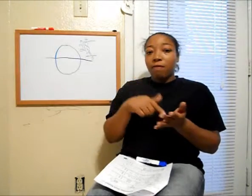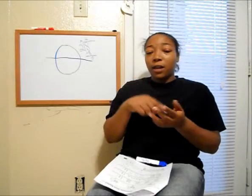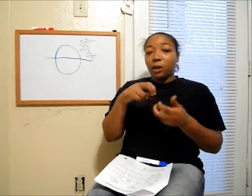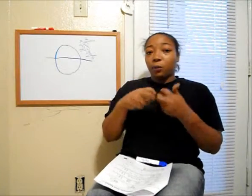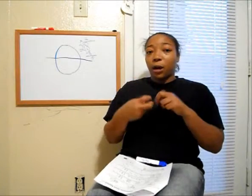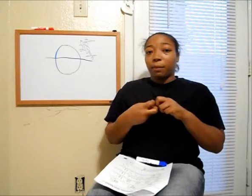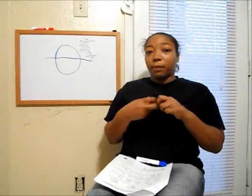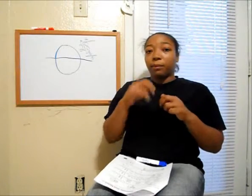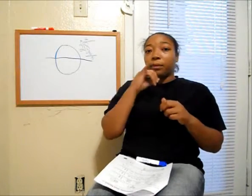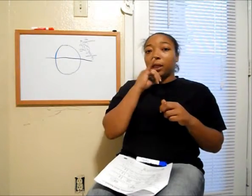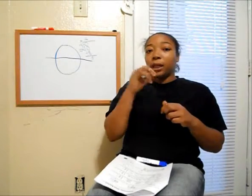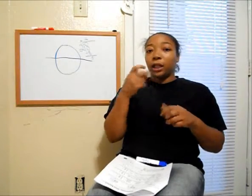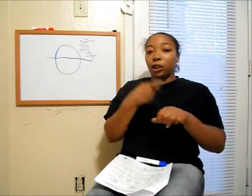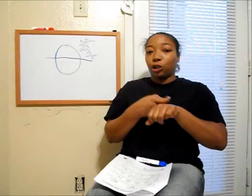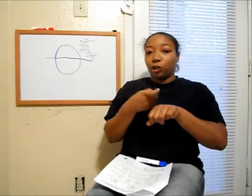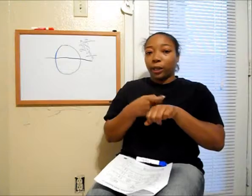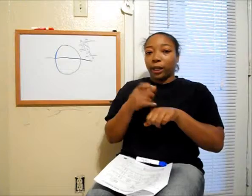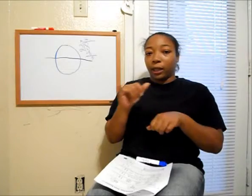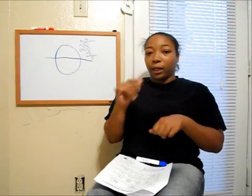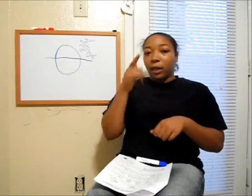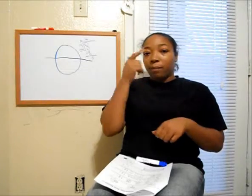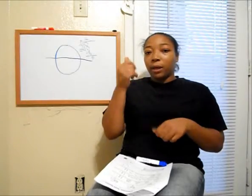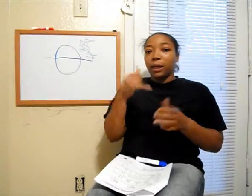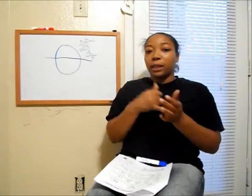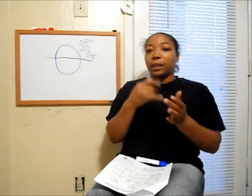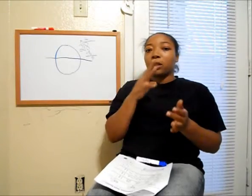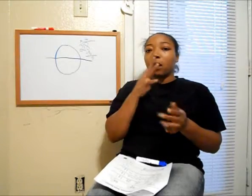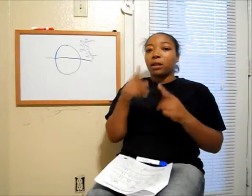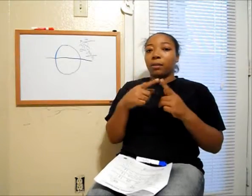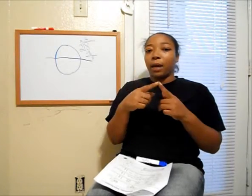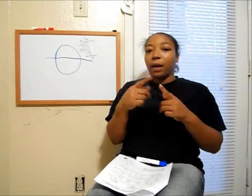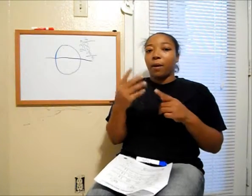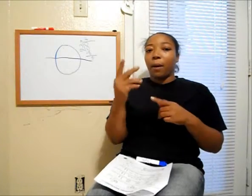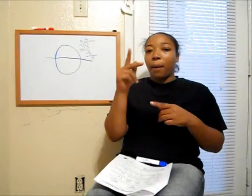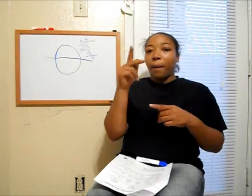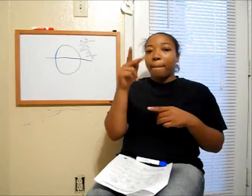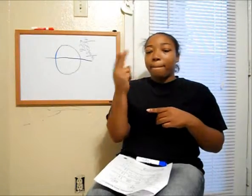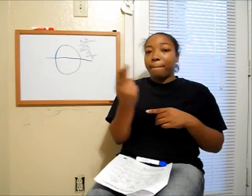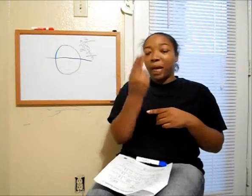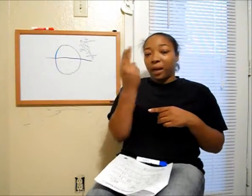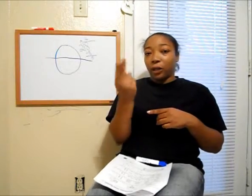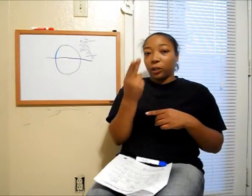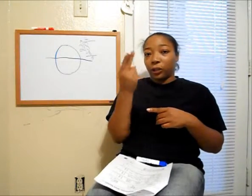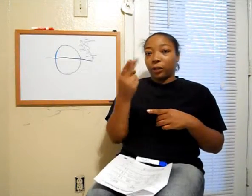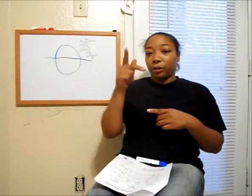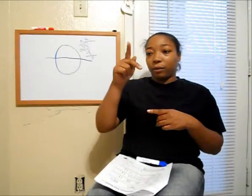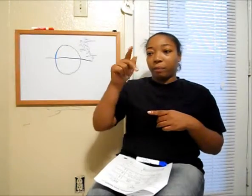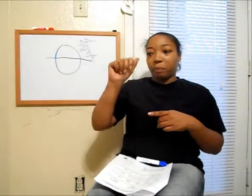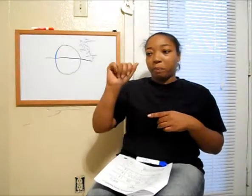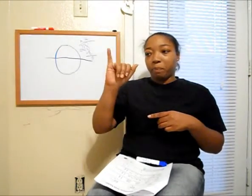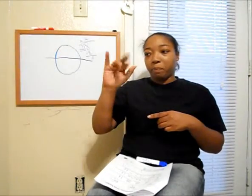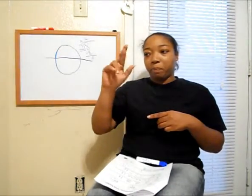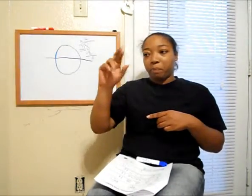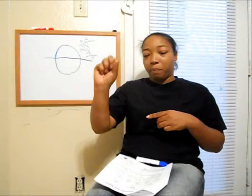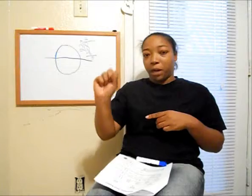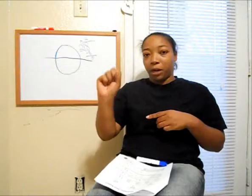This problem is tricky because it talks about pairs.